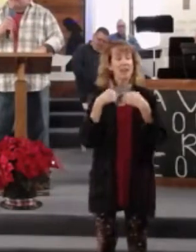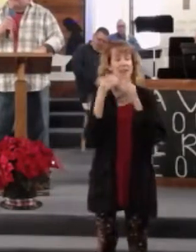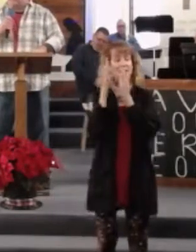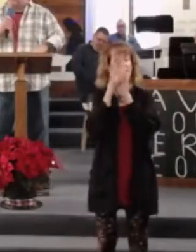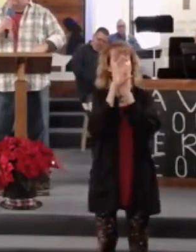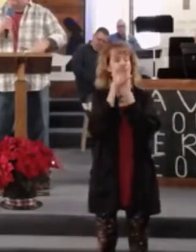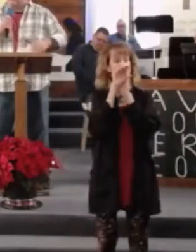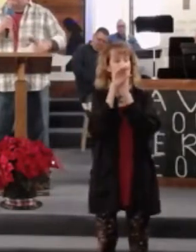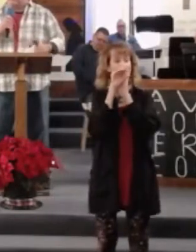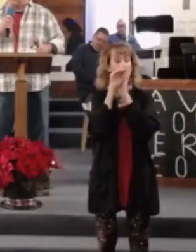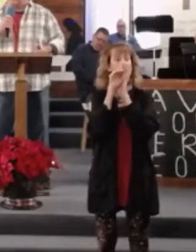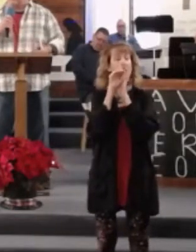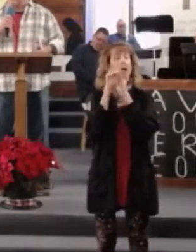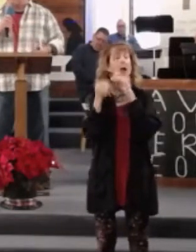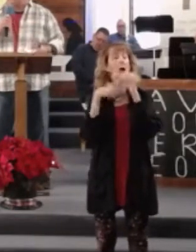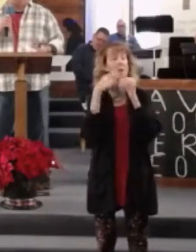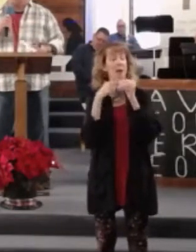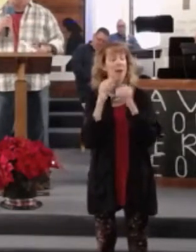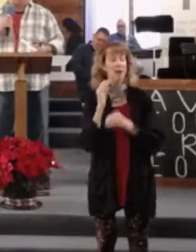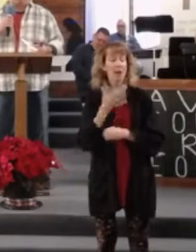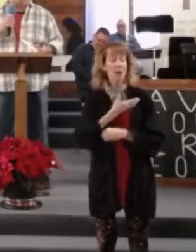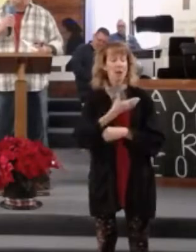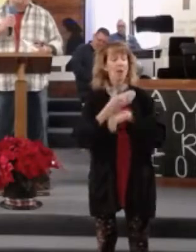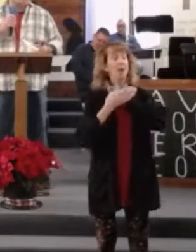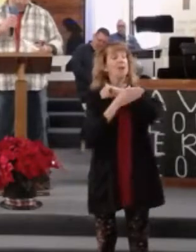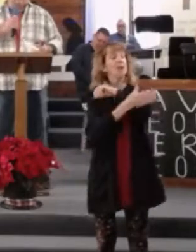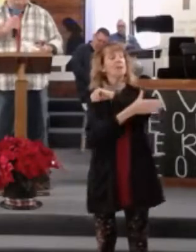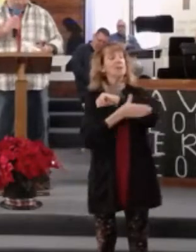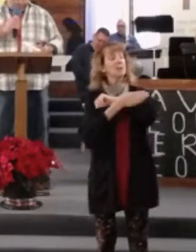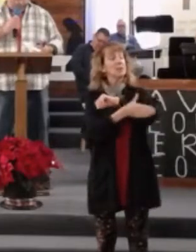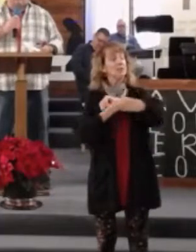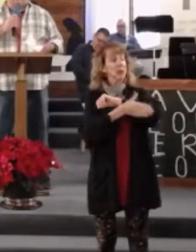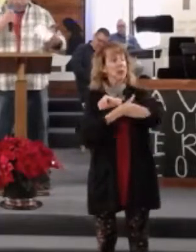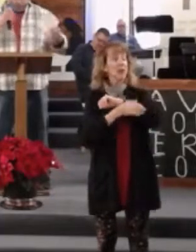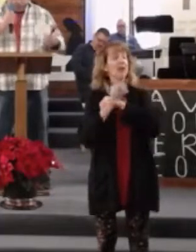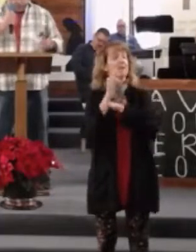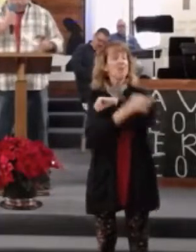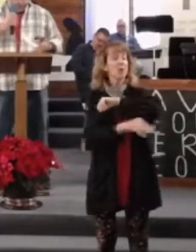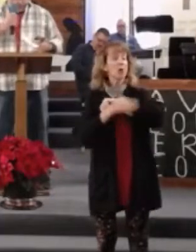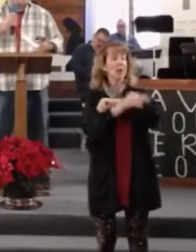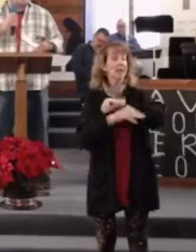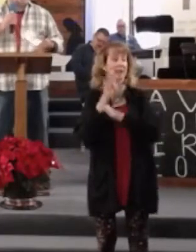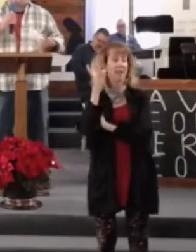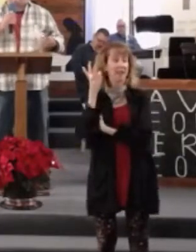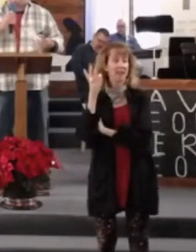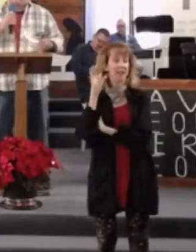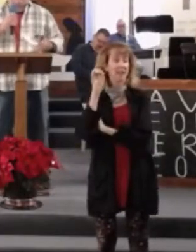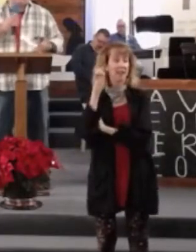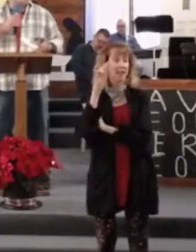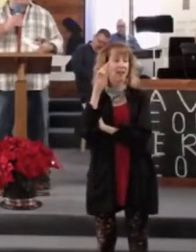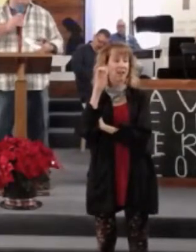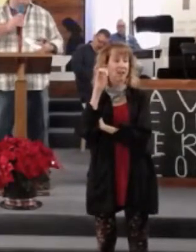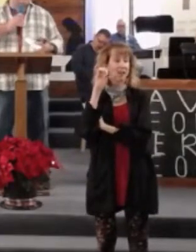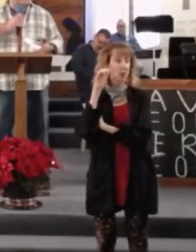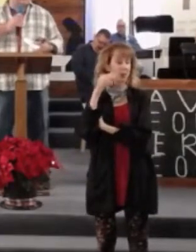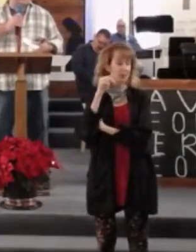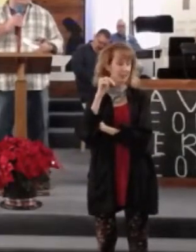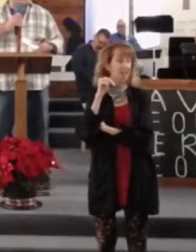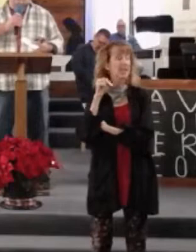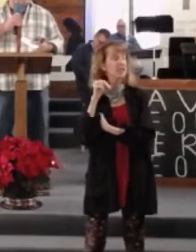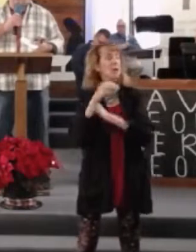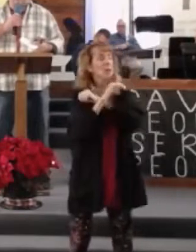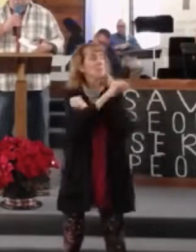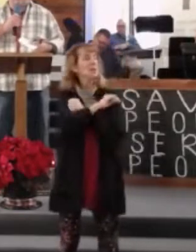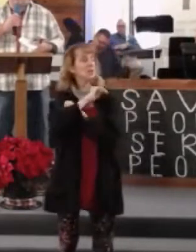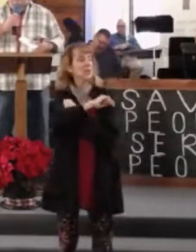But Lottie Moon is our foreign missions. Foreign just means that it's outside of the United States and North America